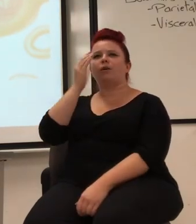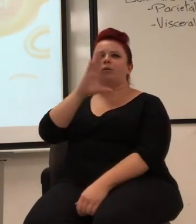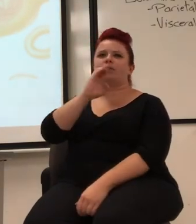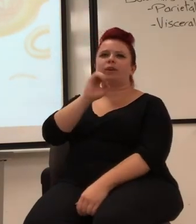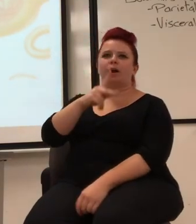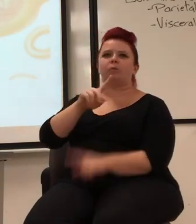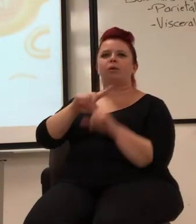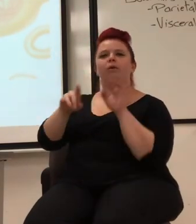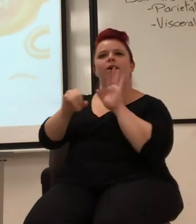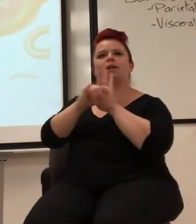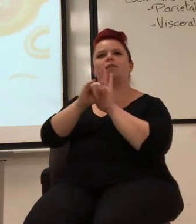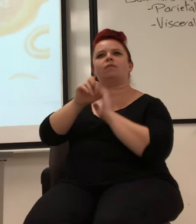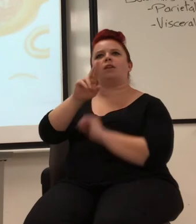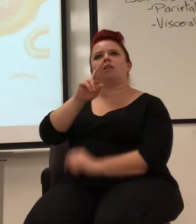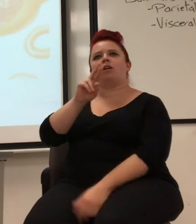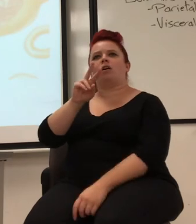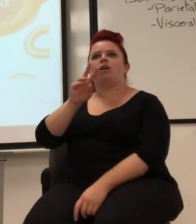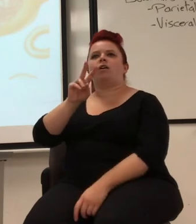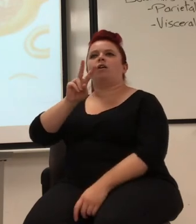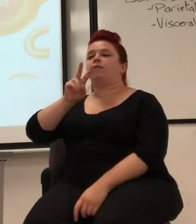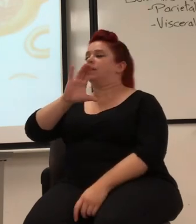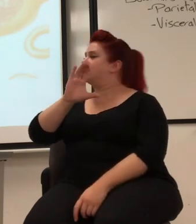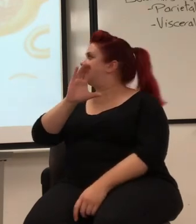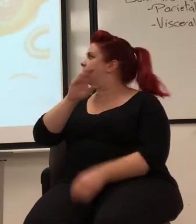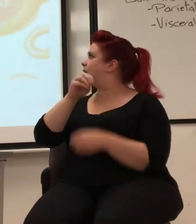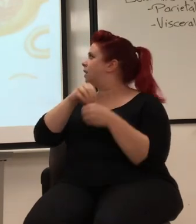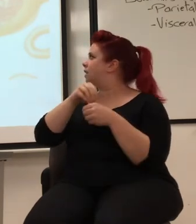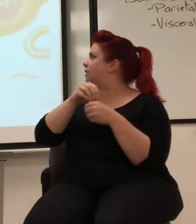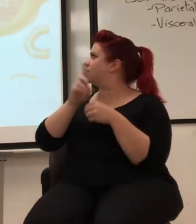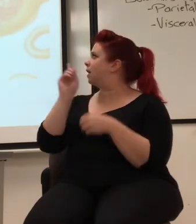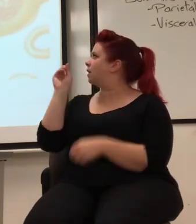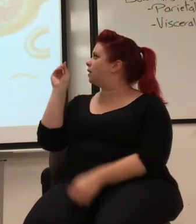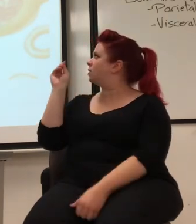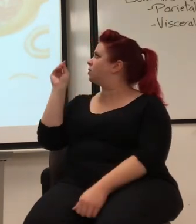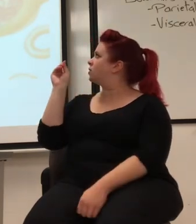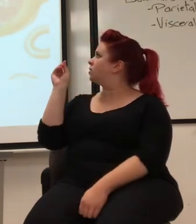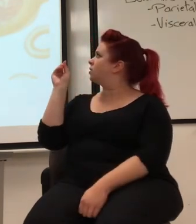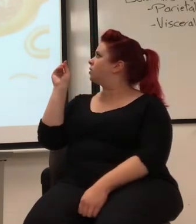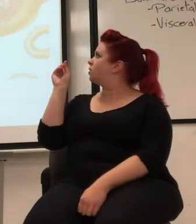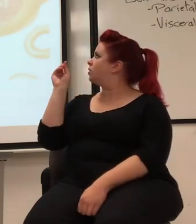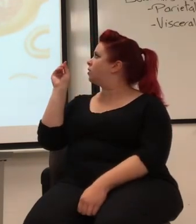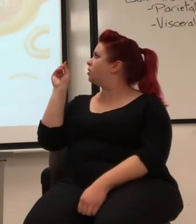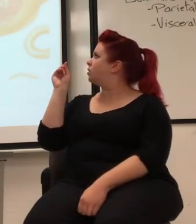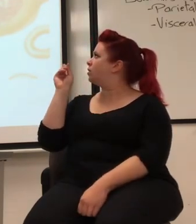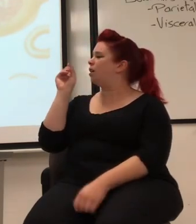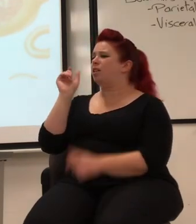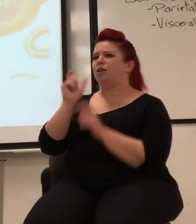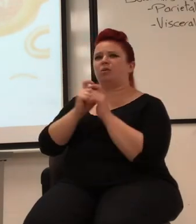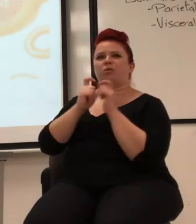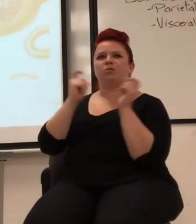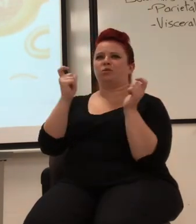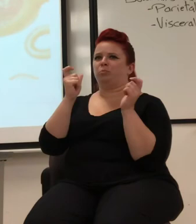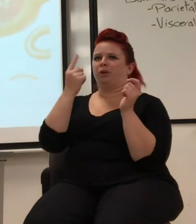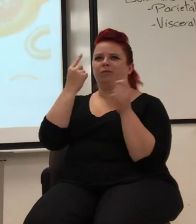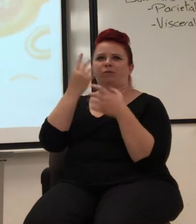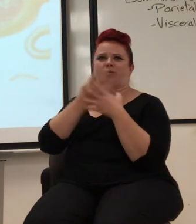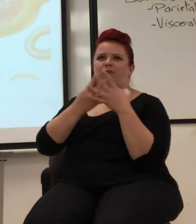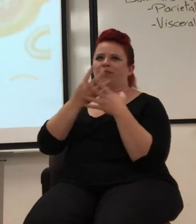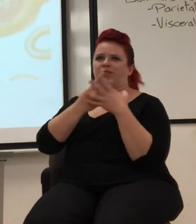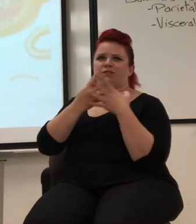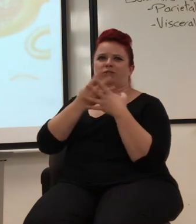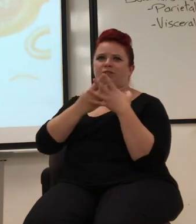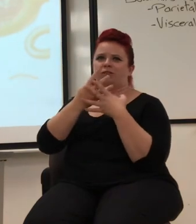identify the RBC in the glomerular capillaries? See these? Now they're way too big to be filtered out.